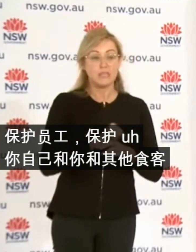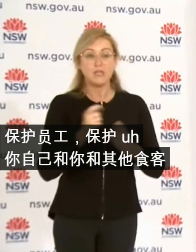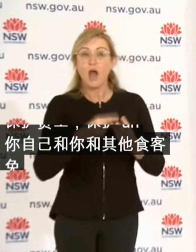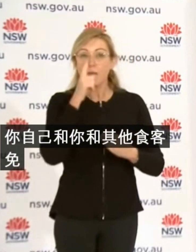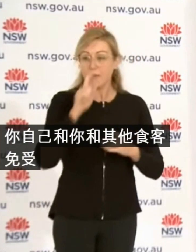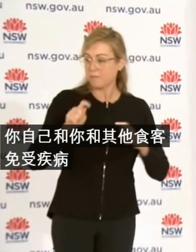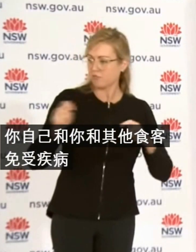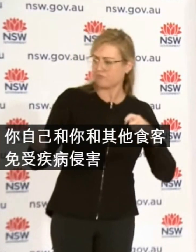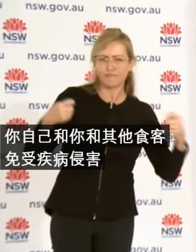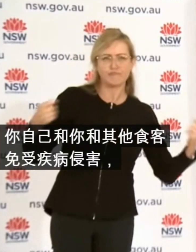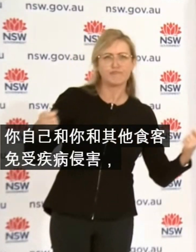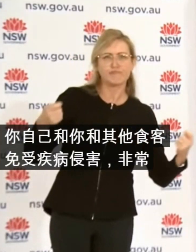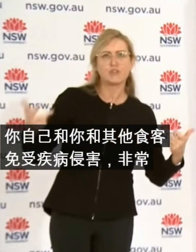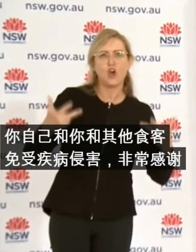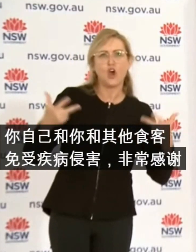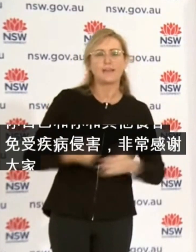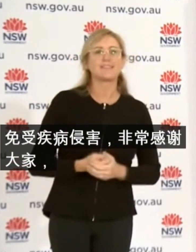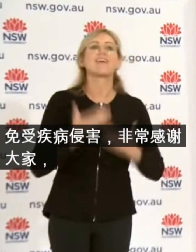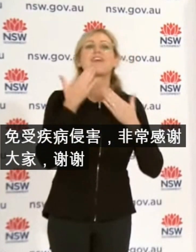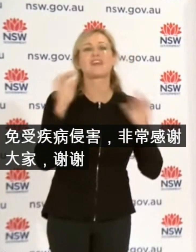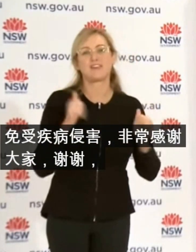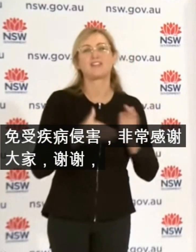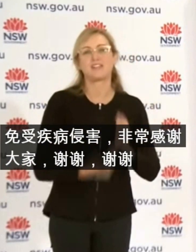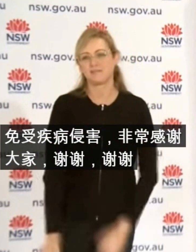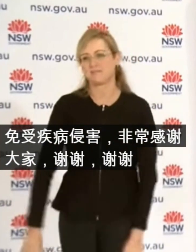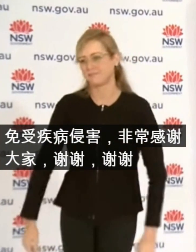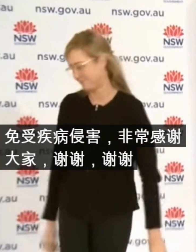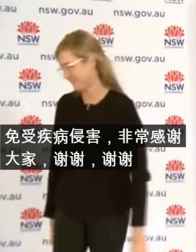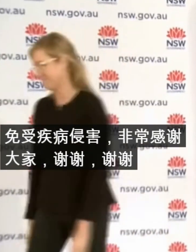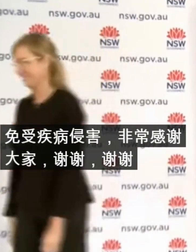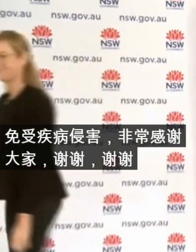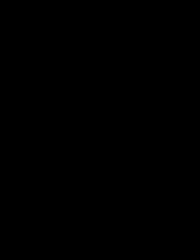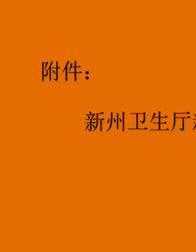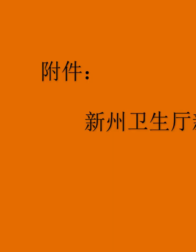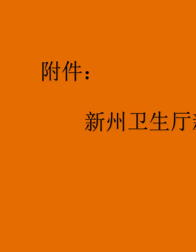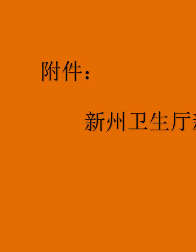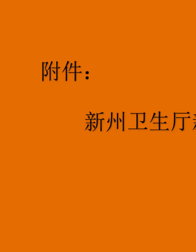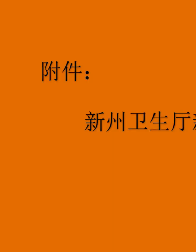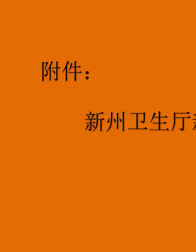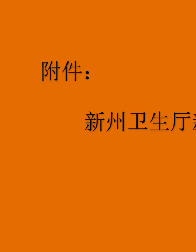diners from disease. Thanks very much, everyone. Thank you.